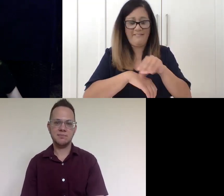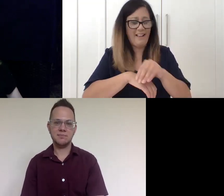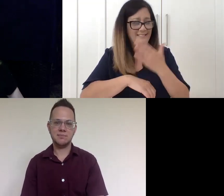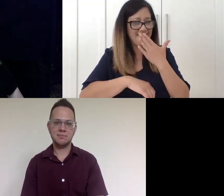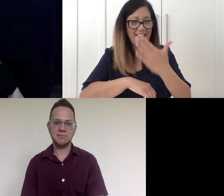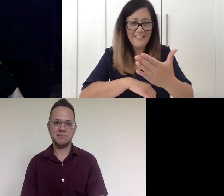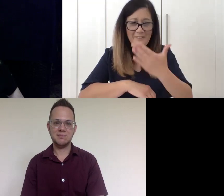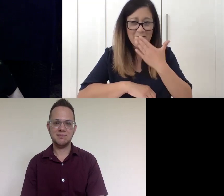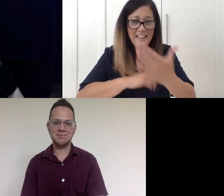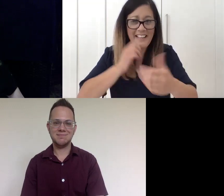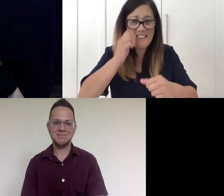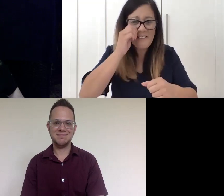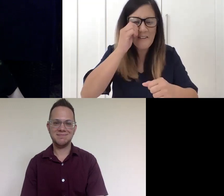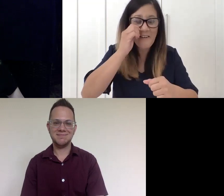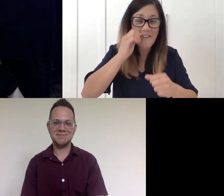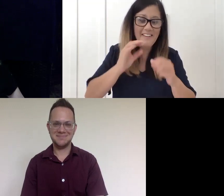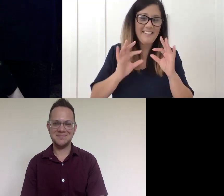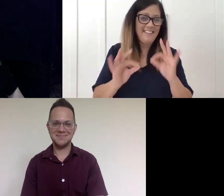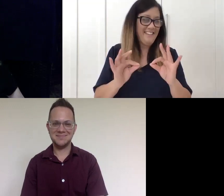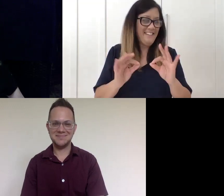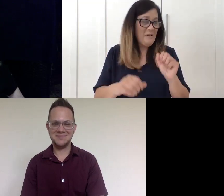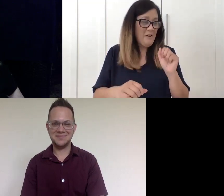That's really great advice.